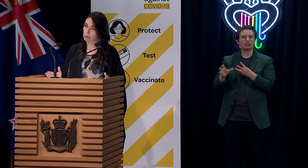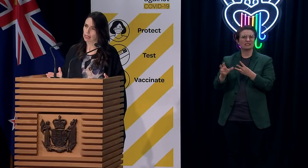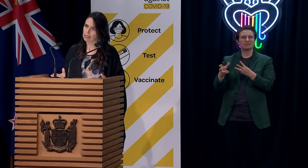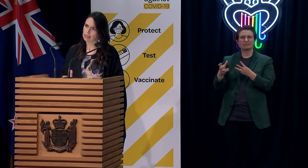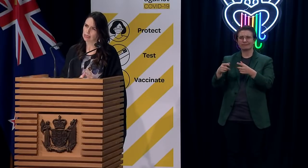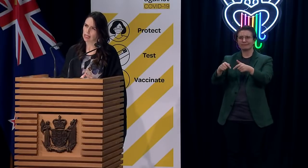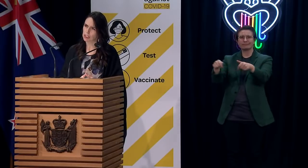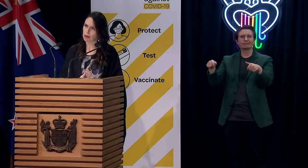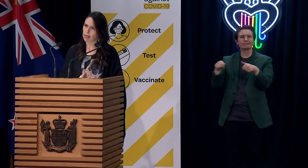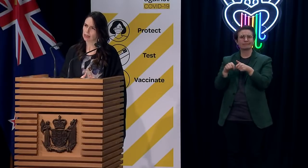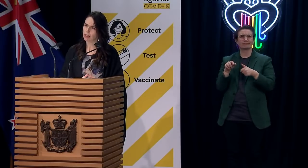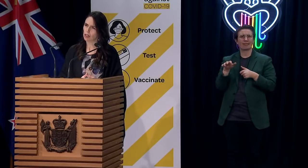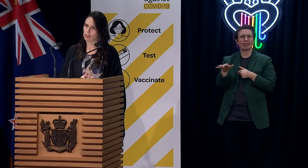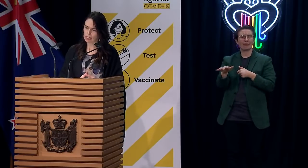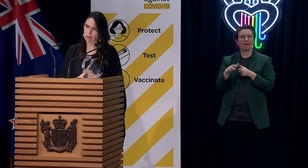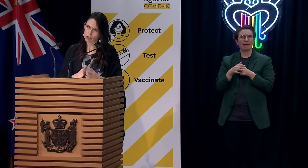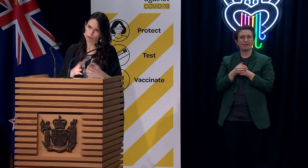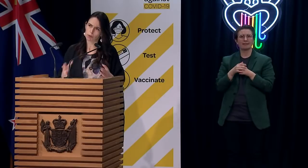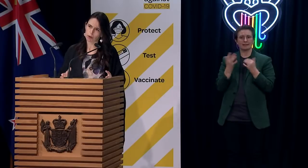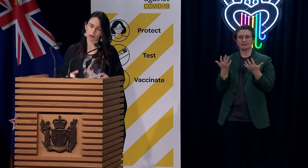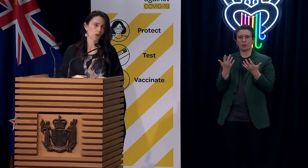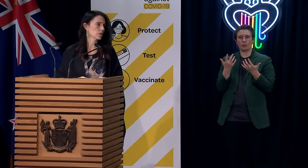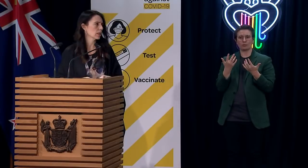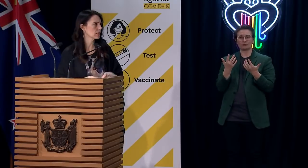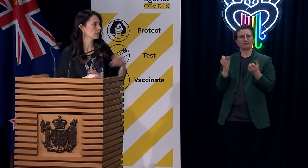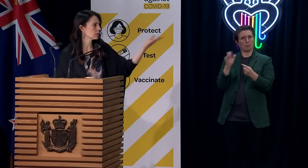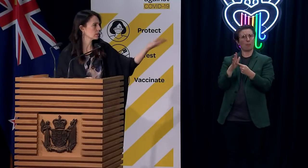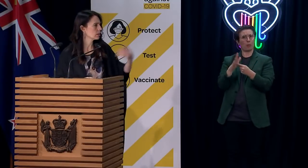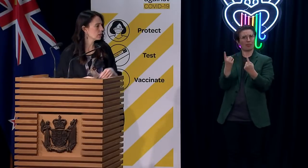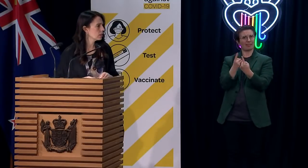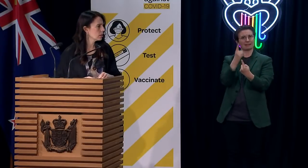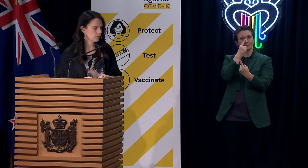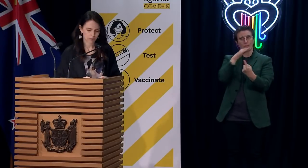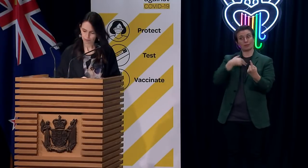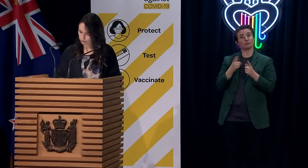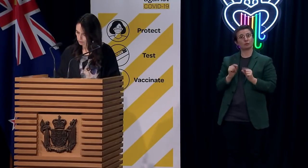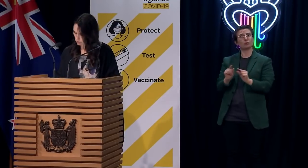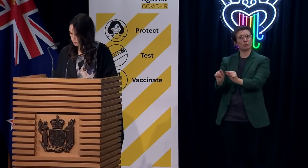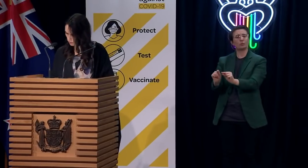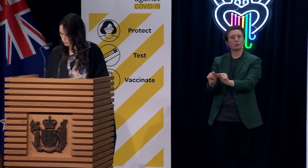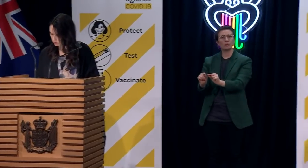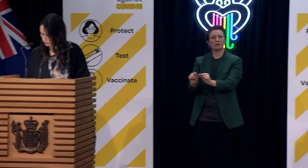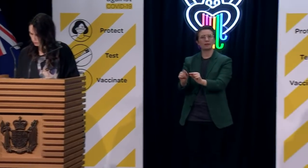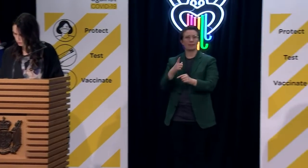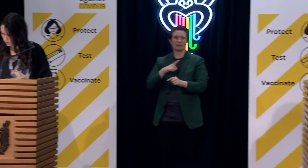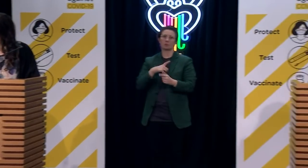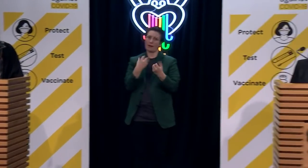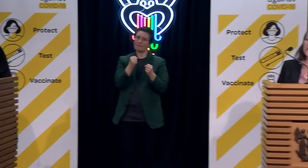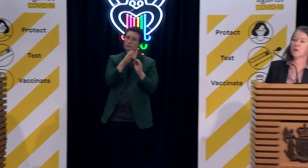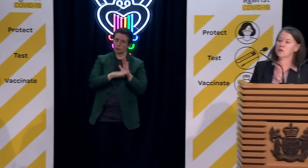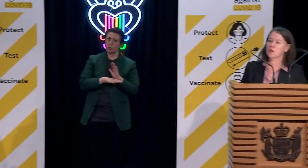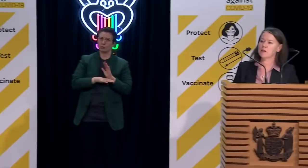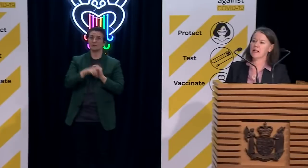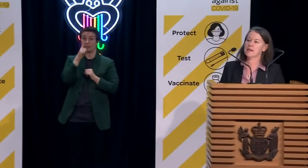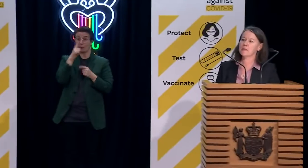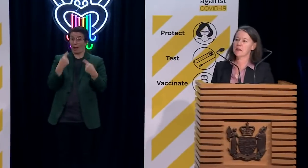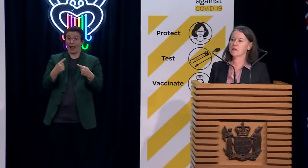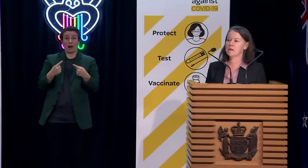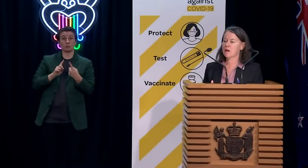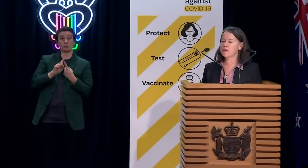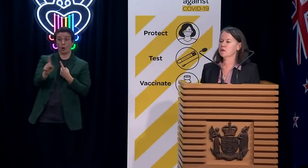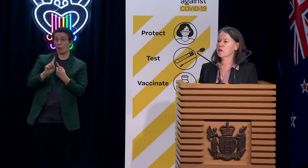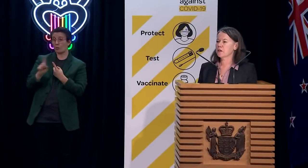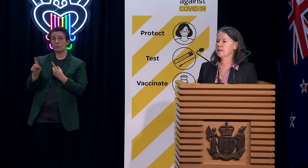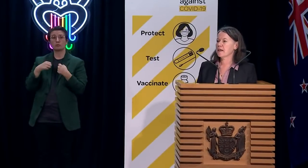from those places, in large part, I'd say, because of the protocols that exist. And that's one of the reasons why we focus on the household contacts,